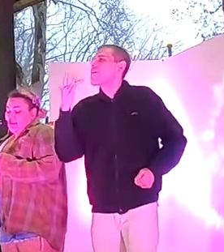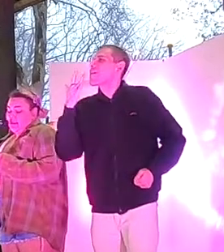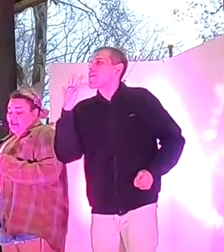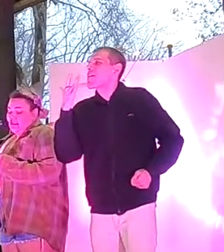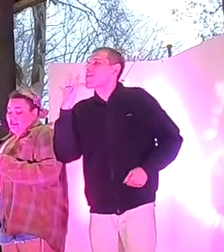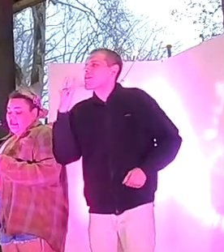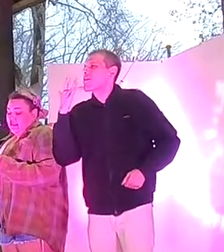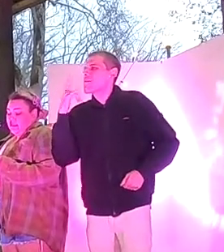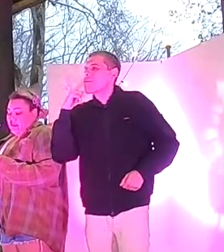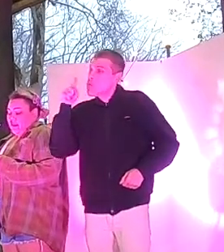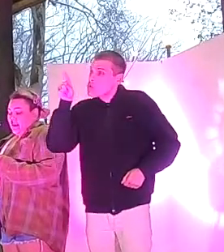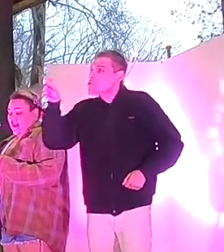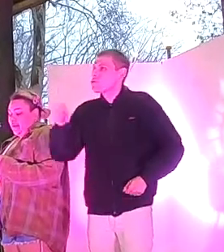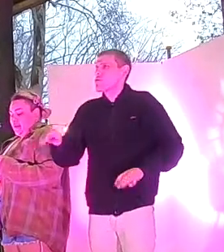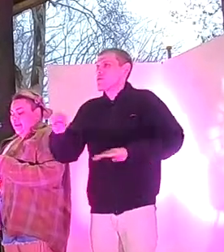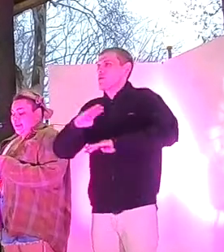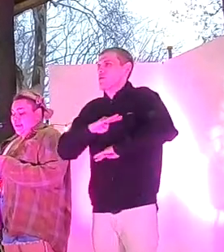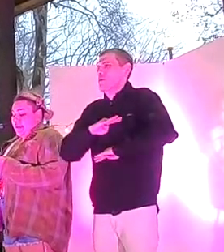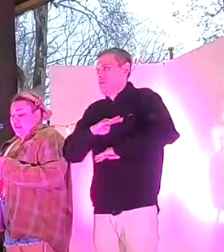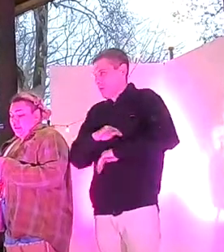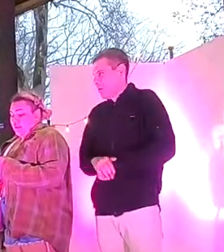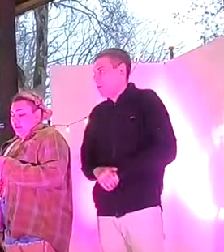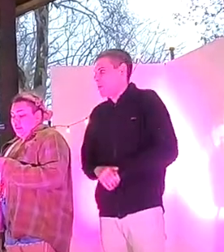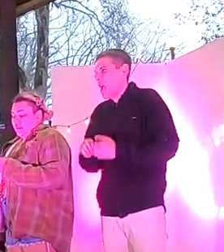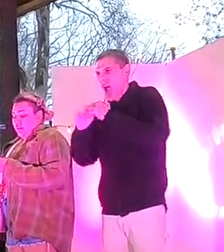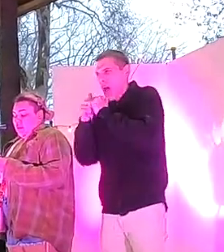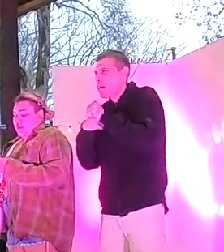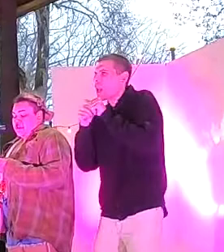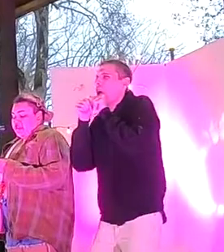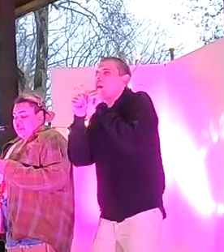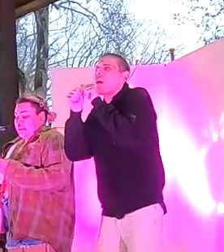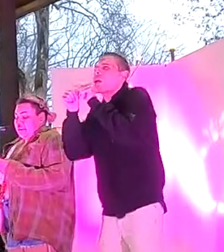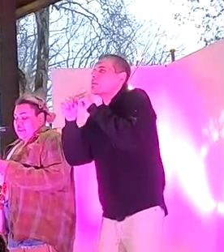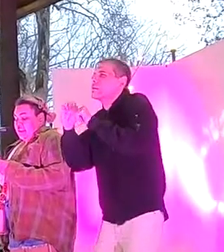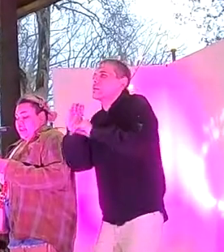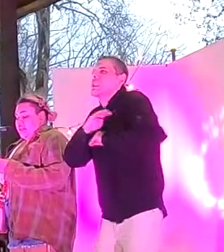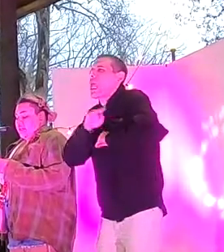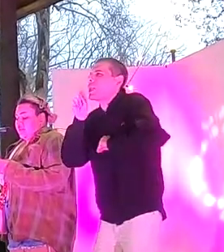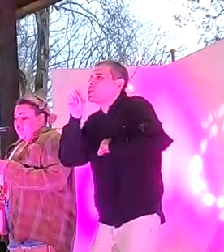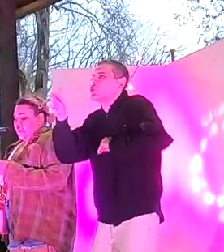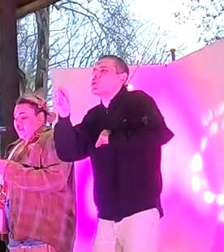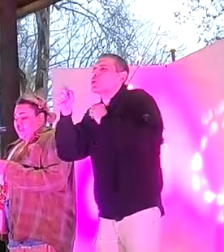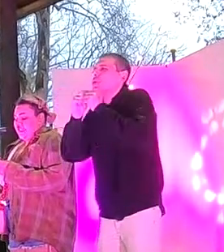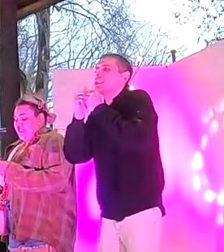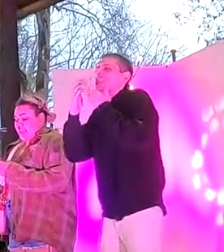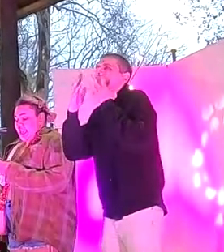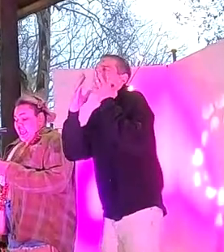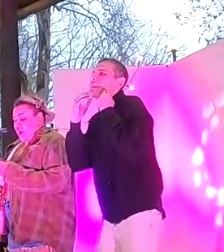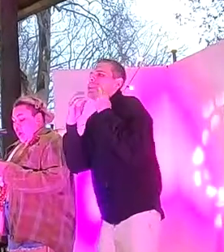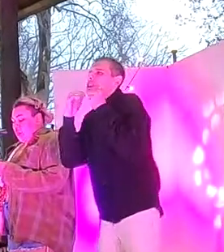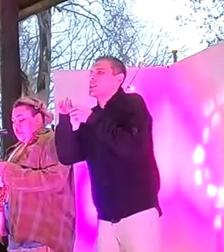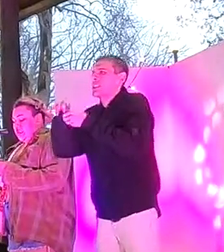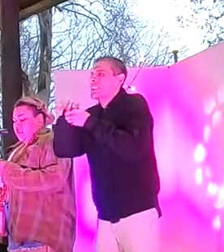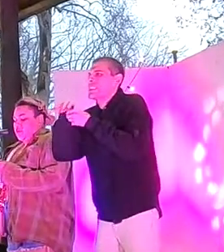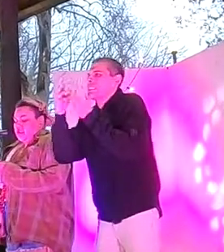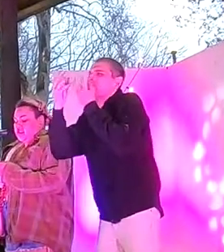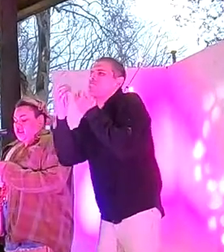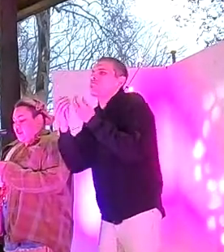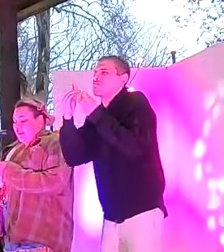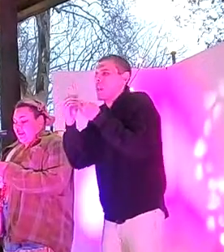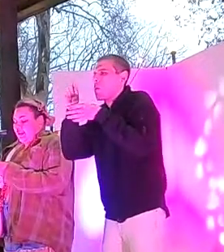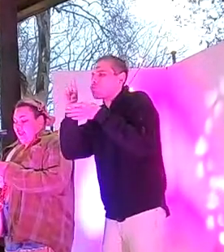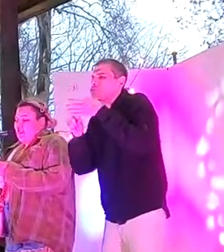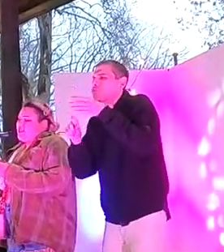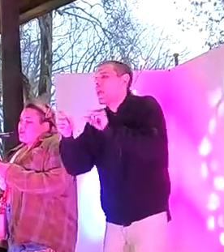to rest. How can I sustain you? With spring tea, peach flavored, sticky and cold